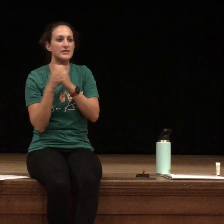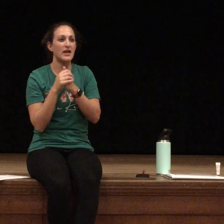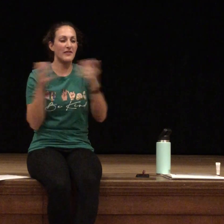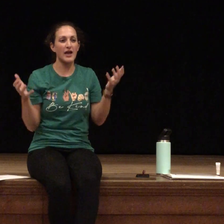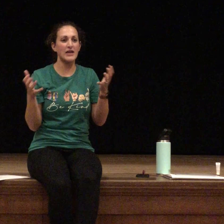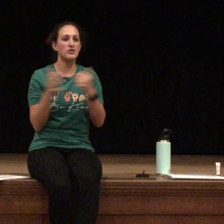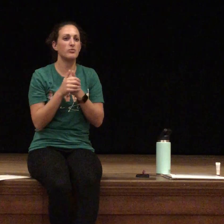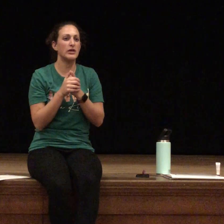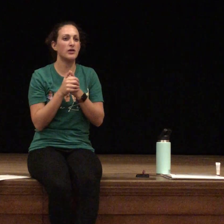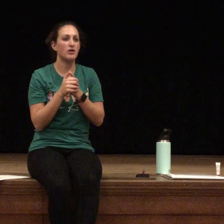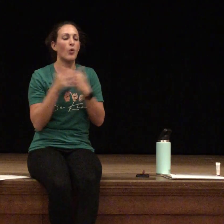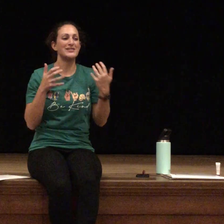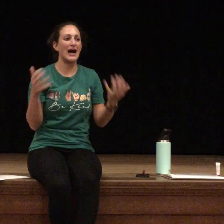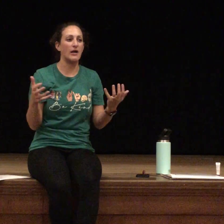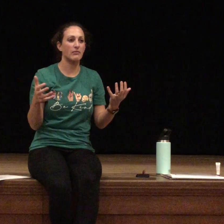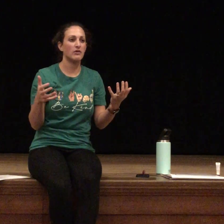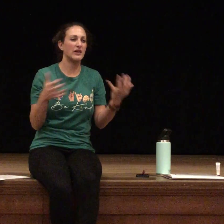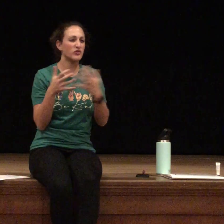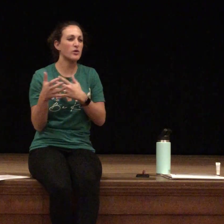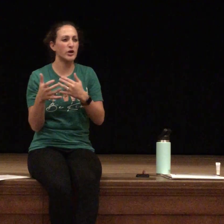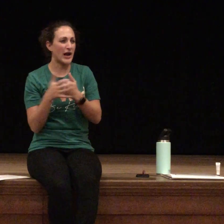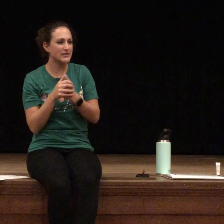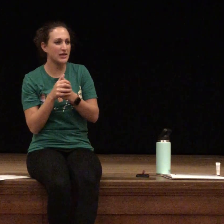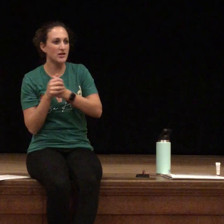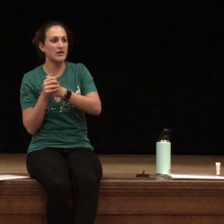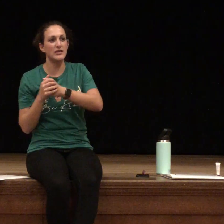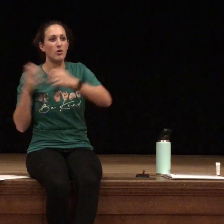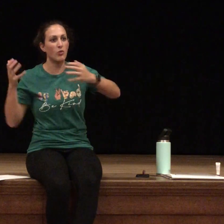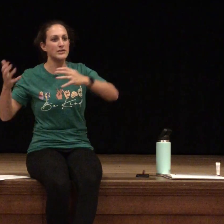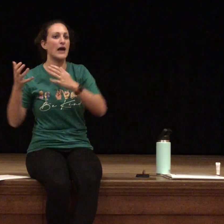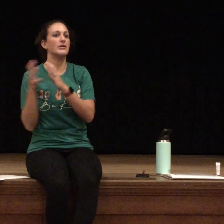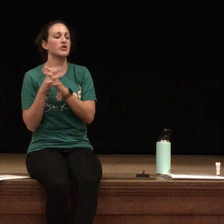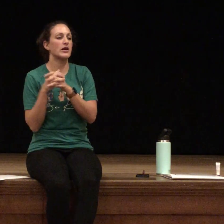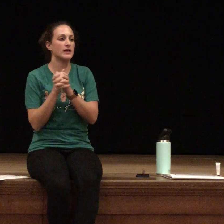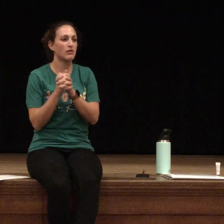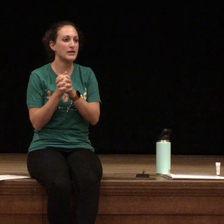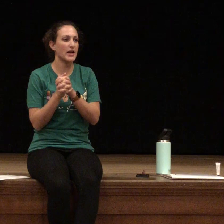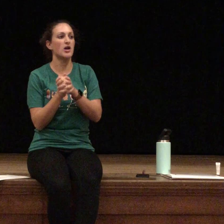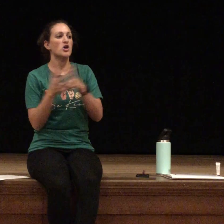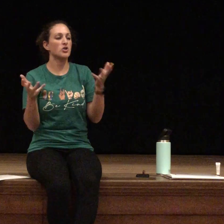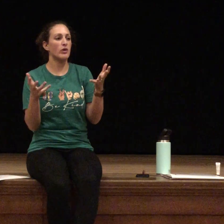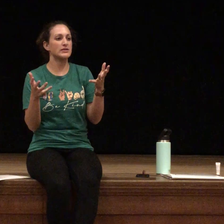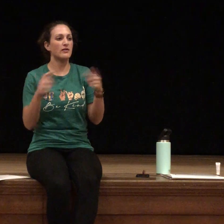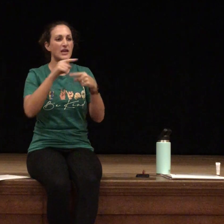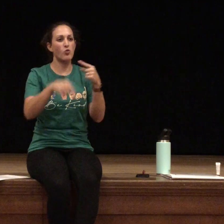say, in that case, it would be what time. That's really what you're asking, is like, what time is your ASL class at? So instead of saying